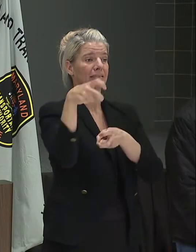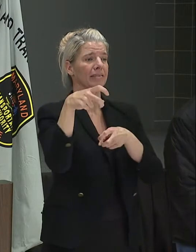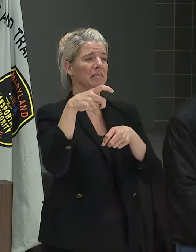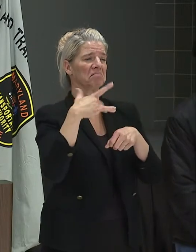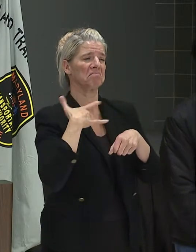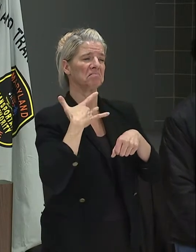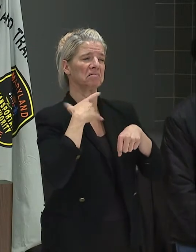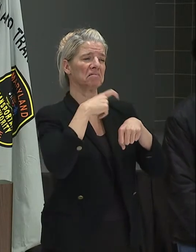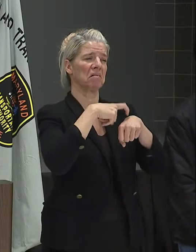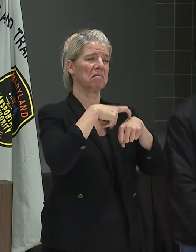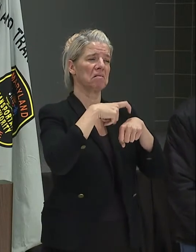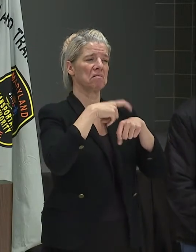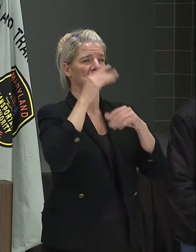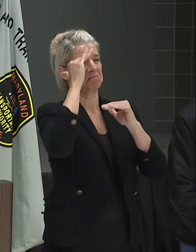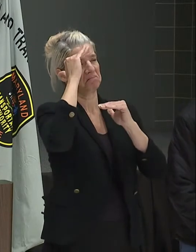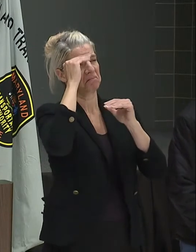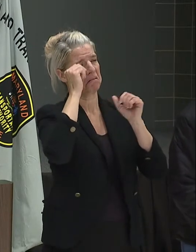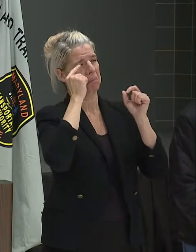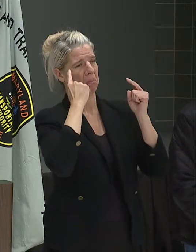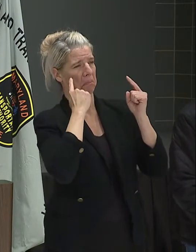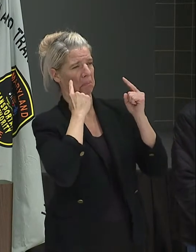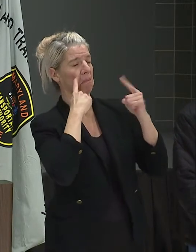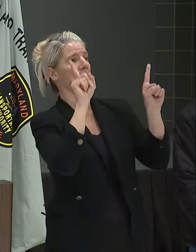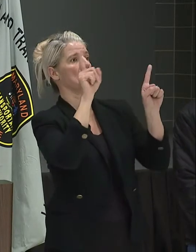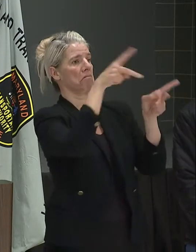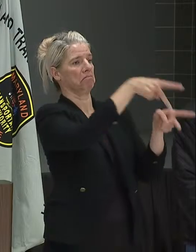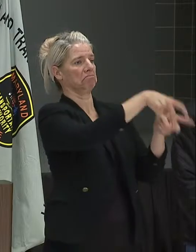to get that bridge piece off, and how long should it take?